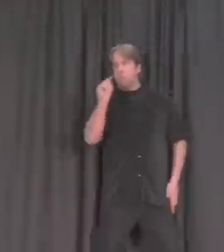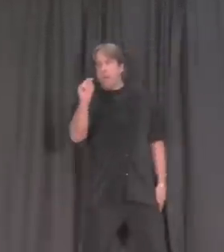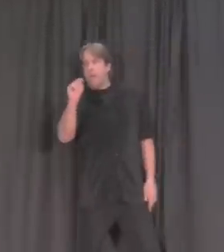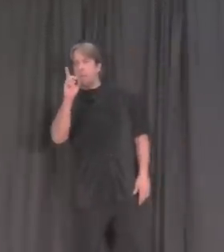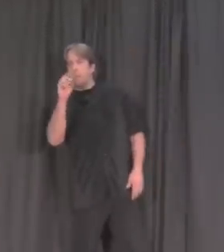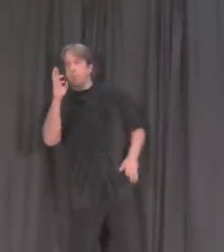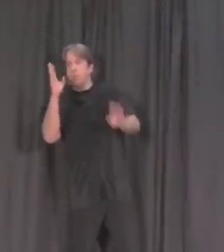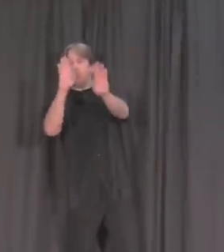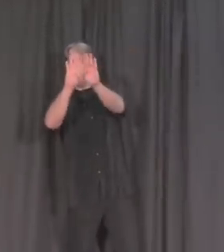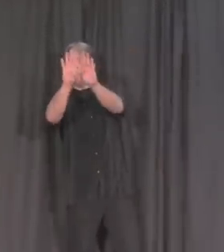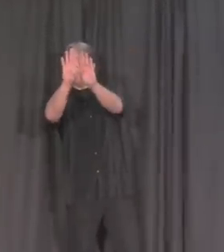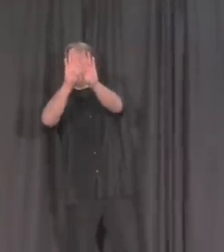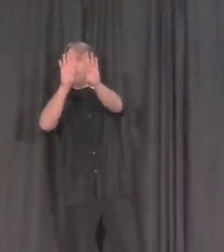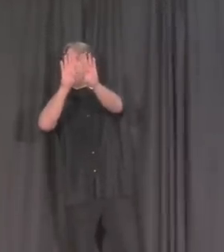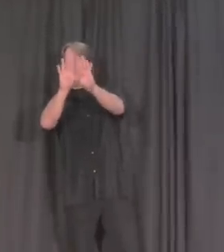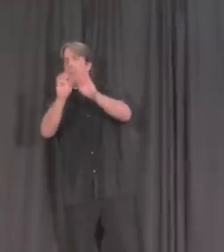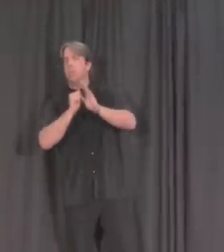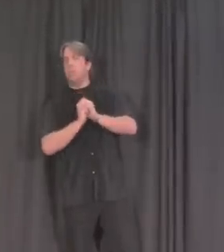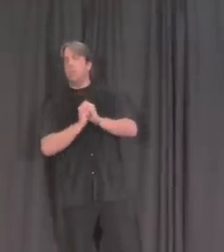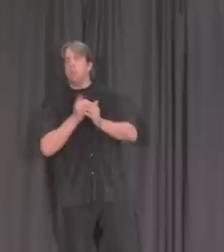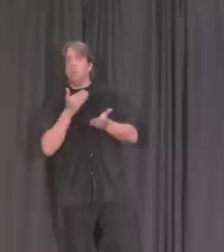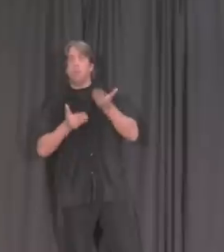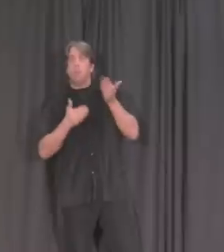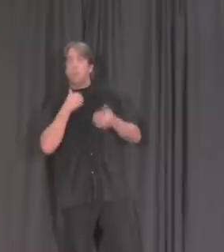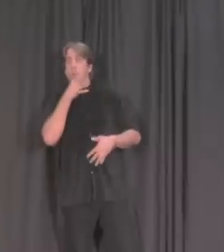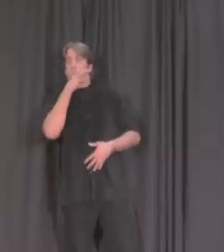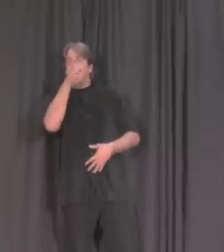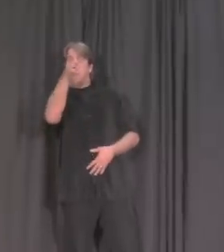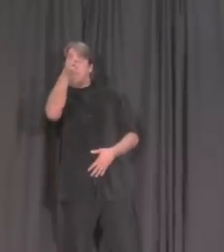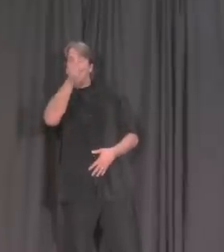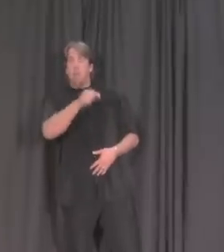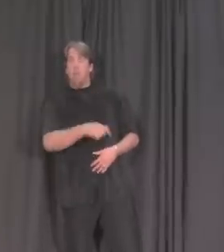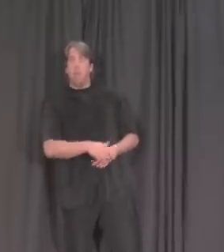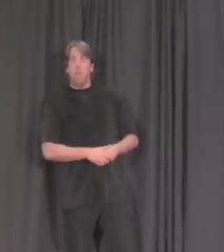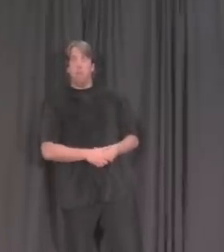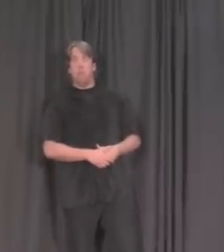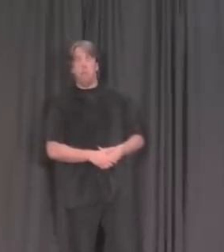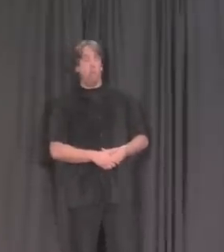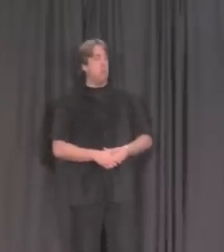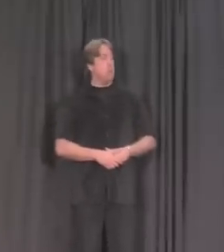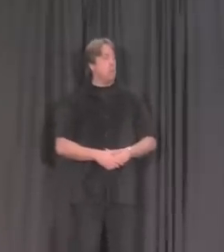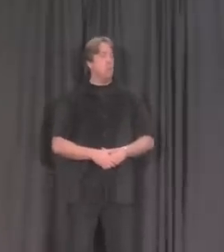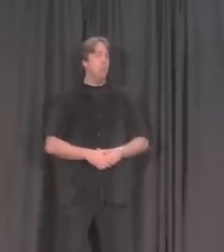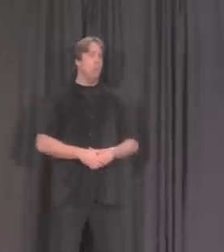That's when I saw the woman's bathroom door. Somebody had just gone in it. Maybe it was my mom.